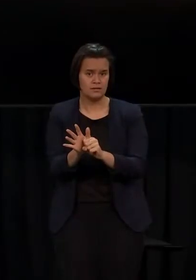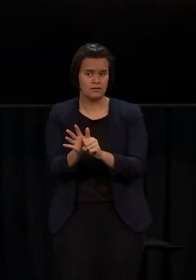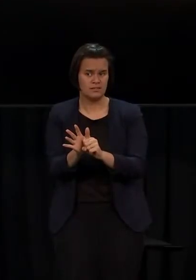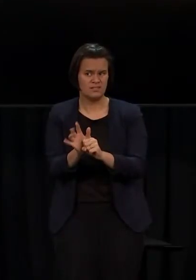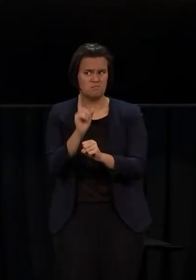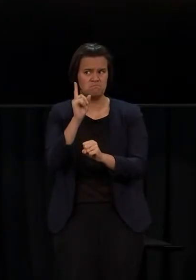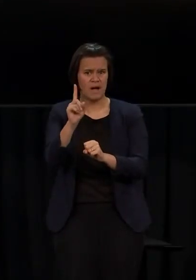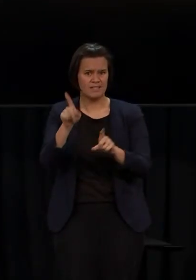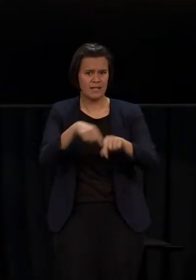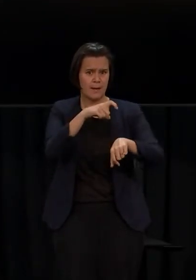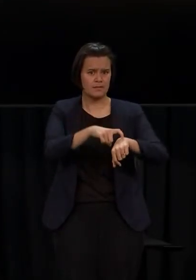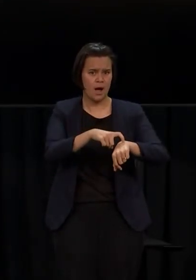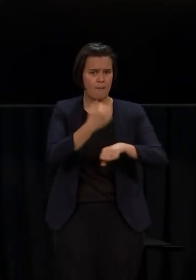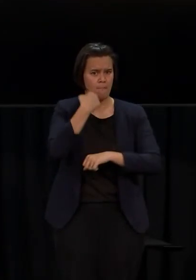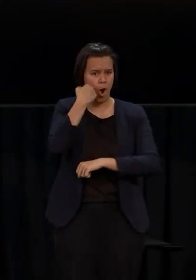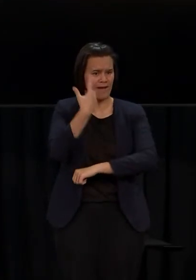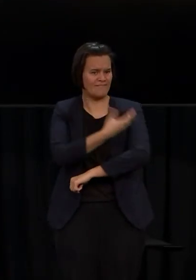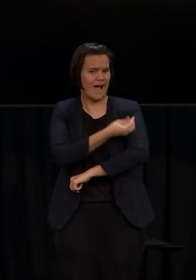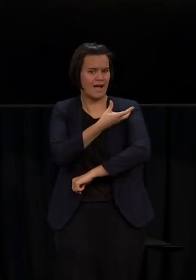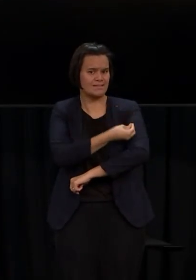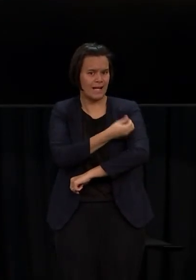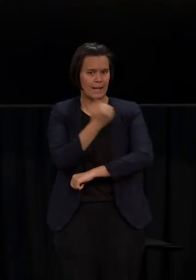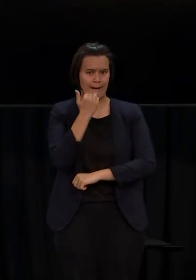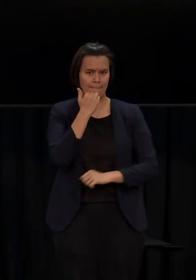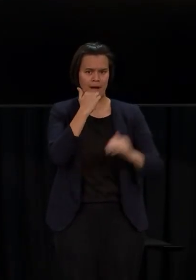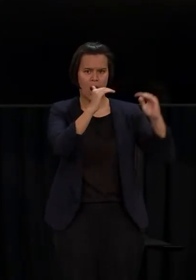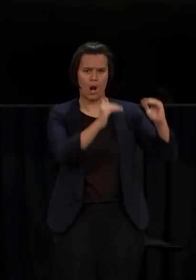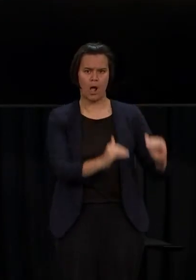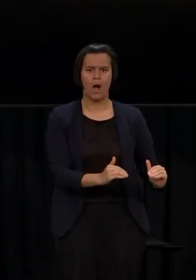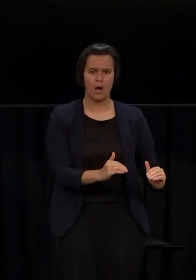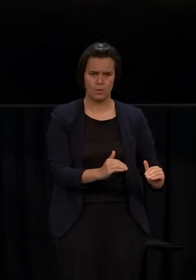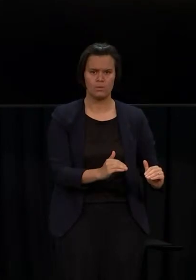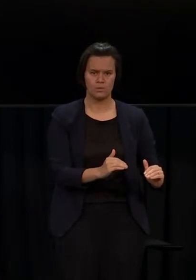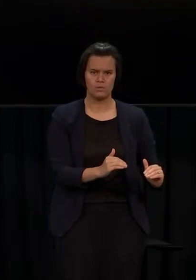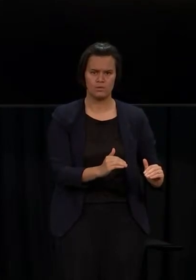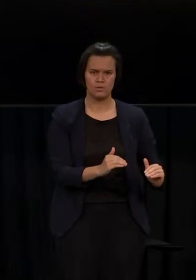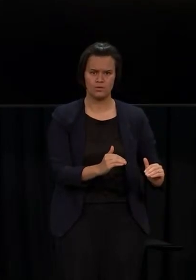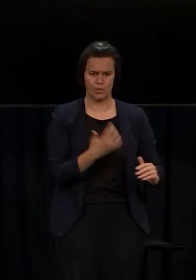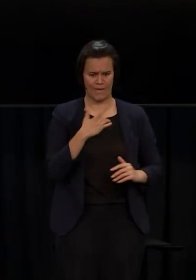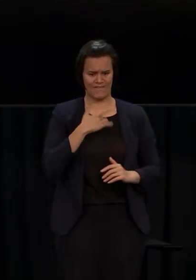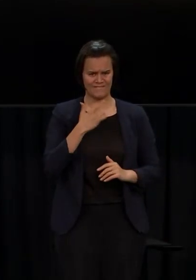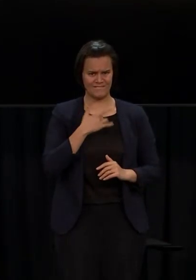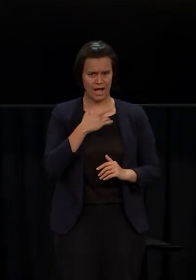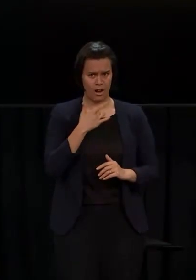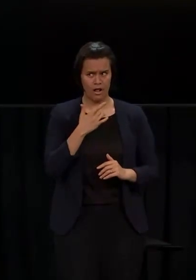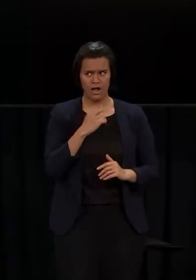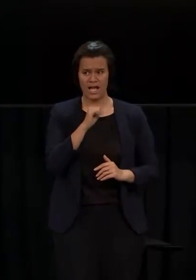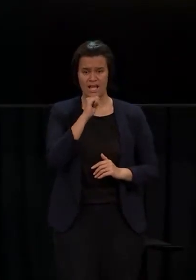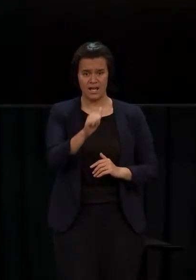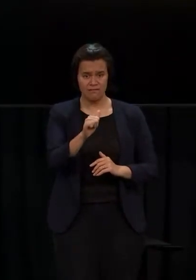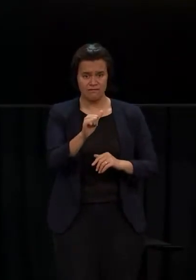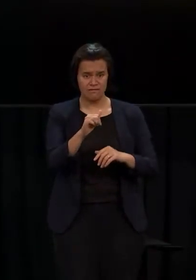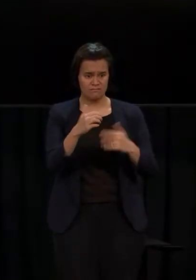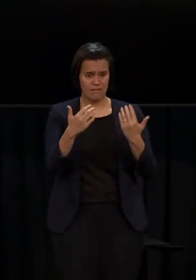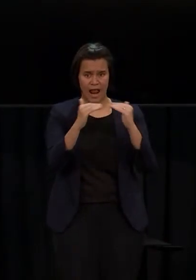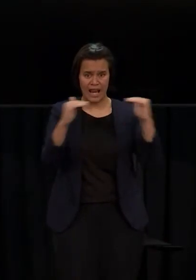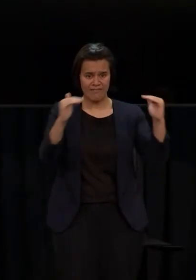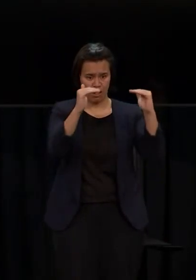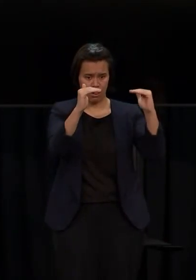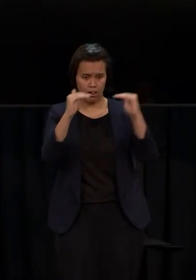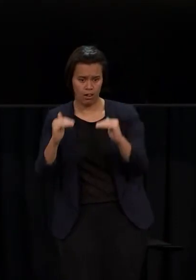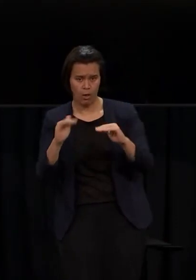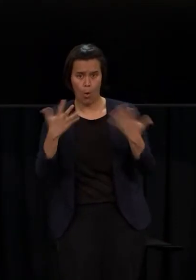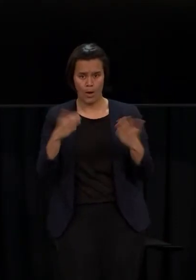still really low. Is talking about even moving any kind of alert levels, is that just throwing Māori under the bus and